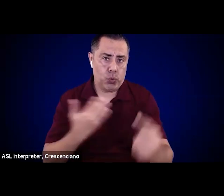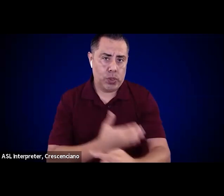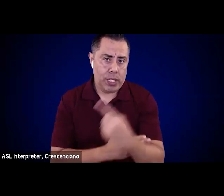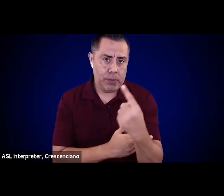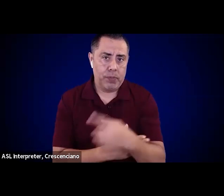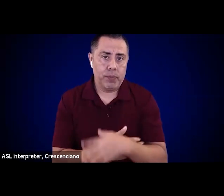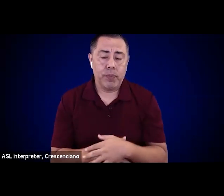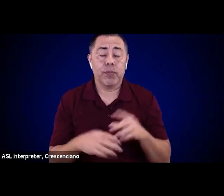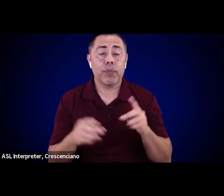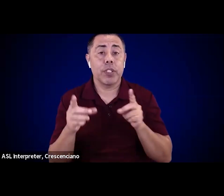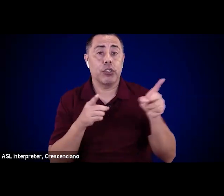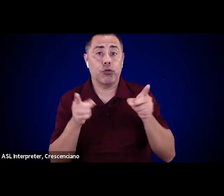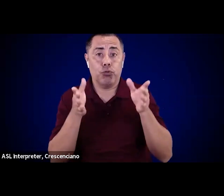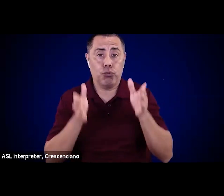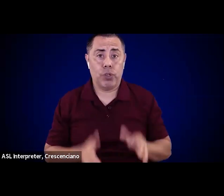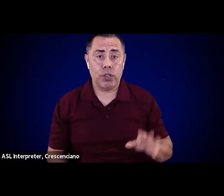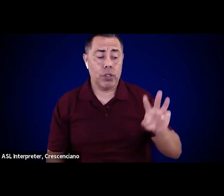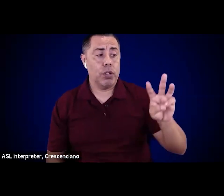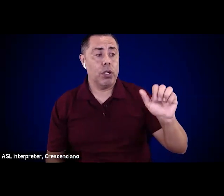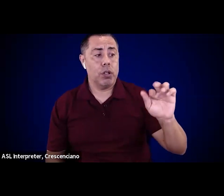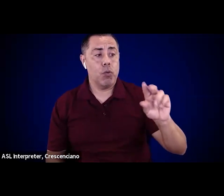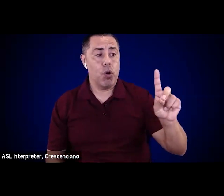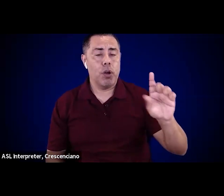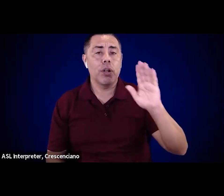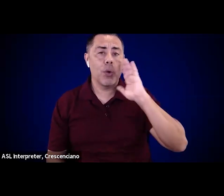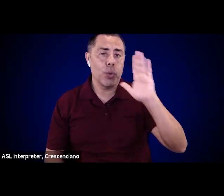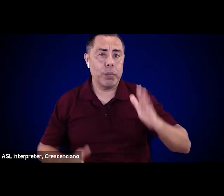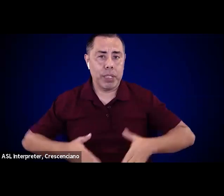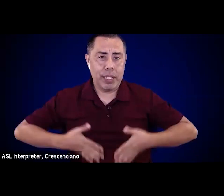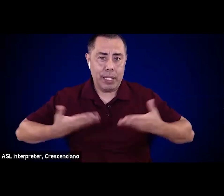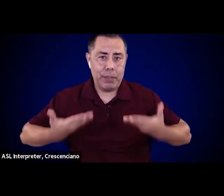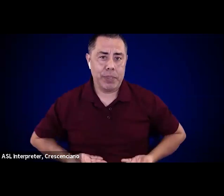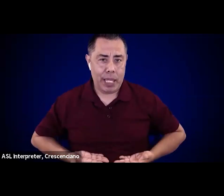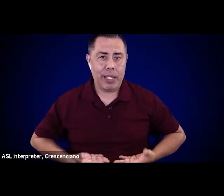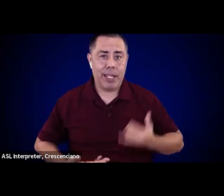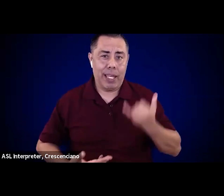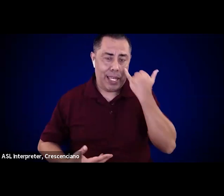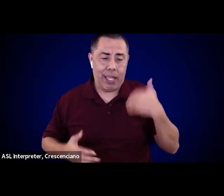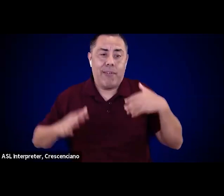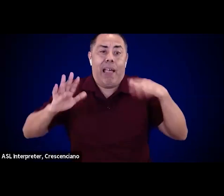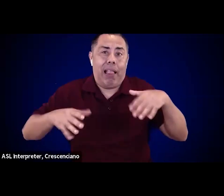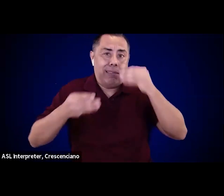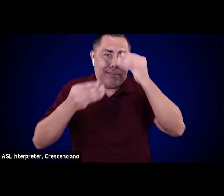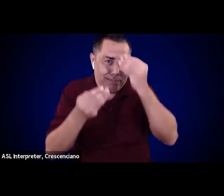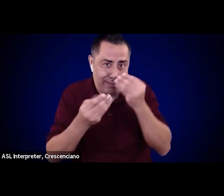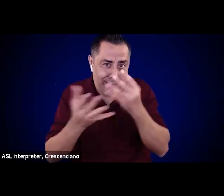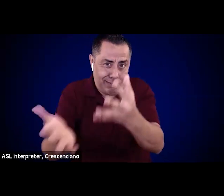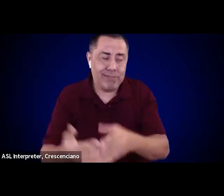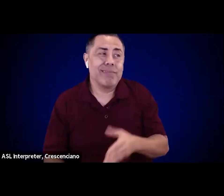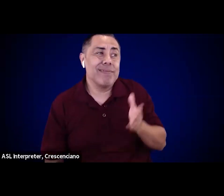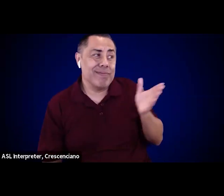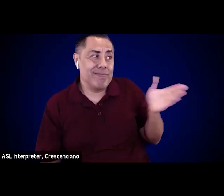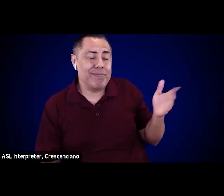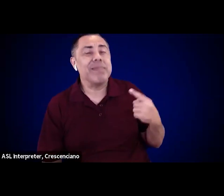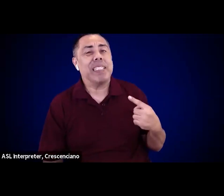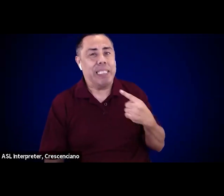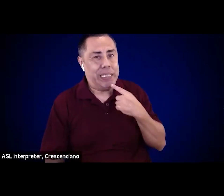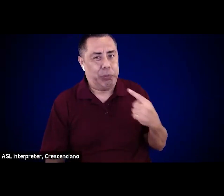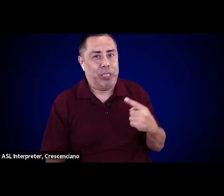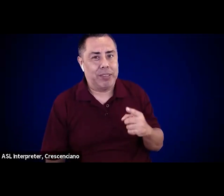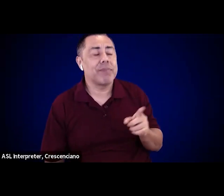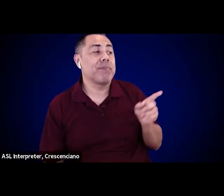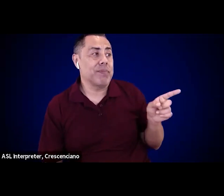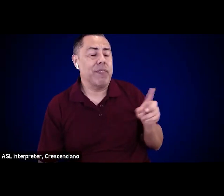Director Ward would be very grumpy with me if I didn't pass on her disappointment, because she's very passionate about the work that you do.